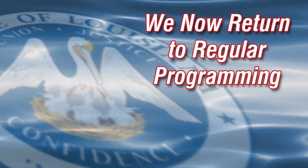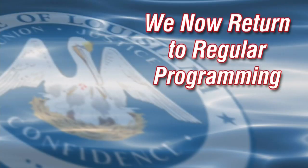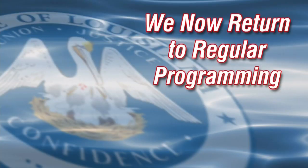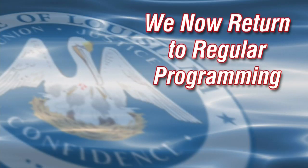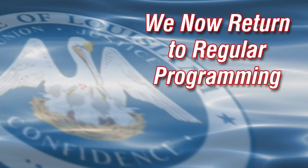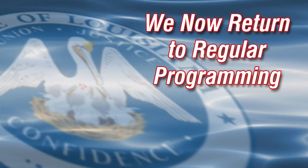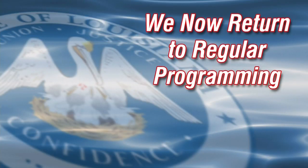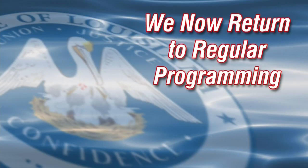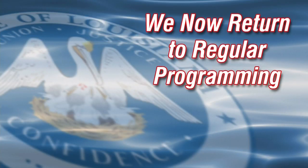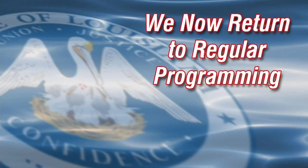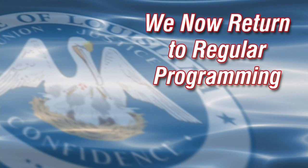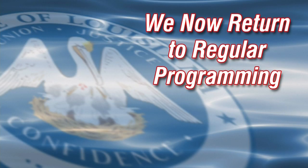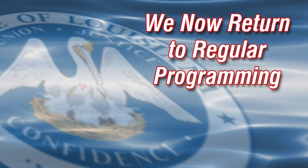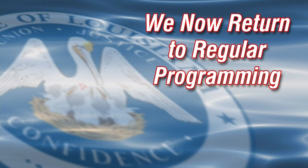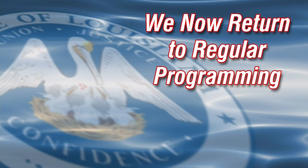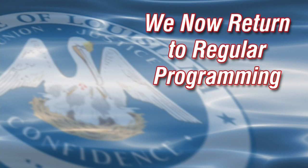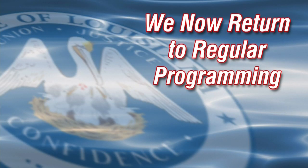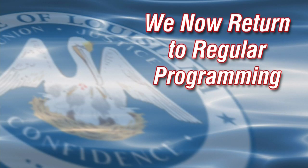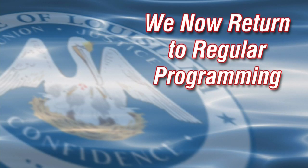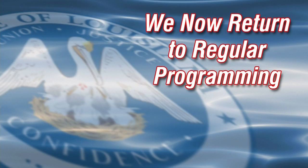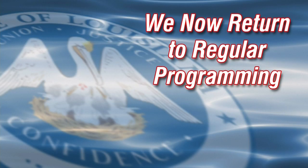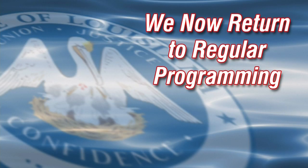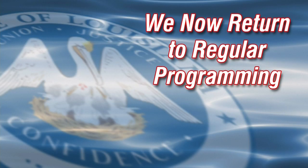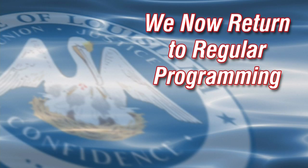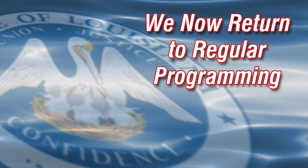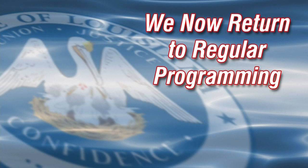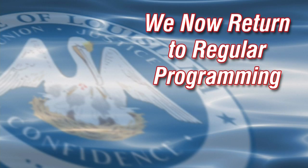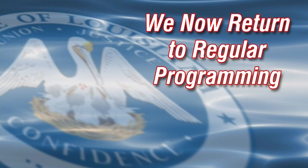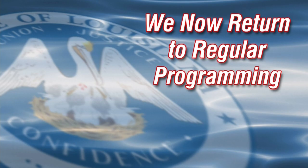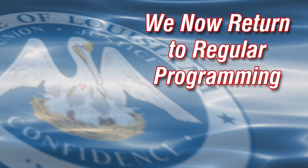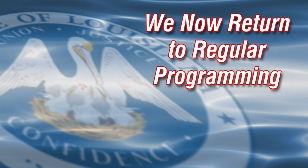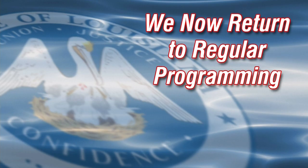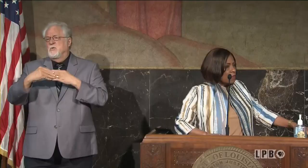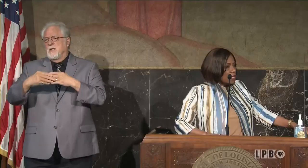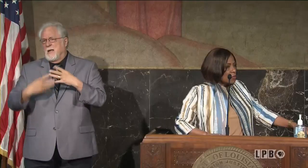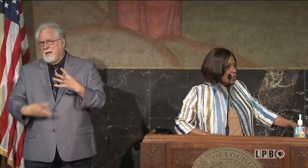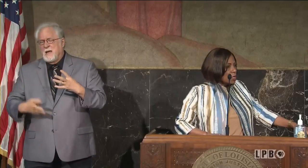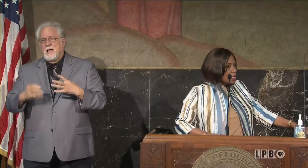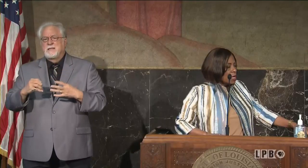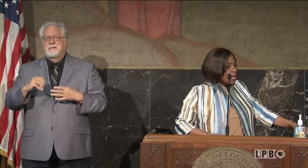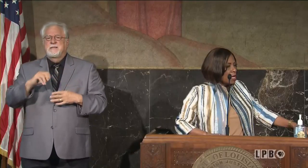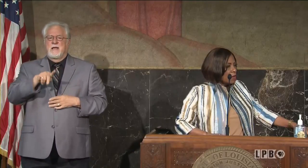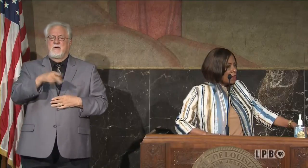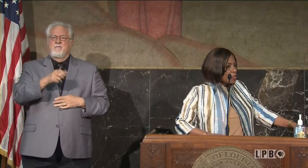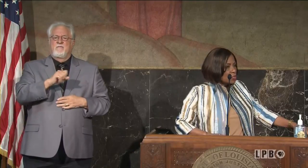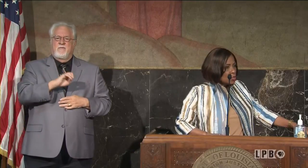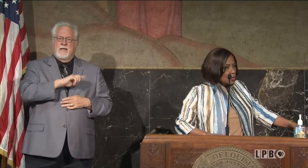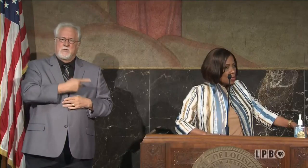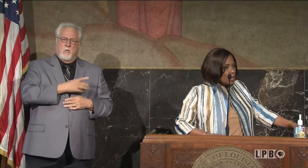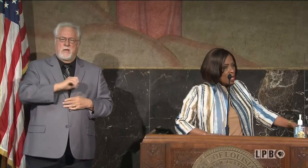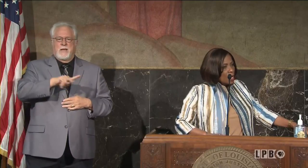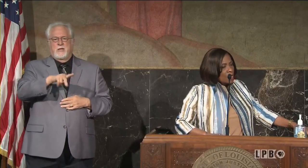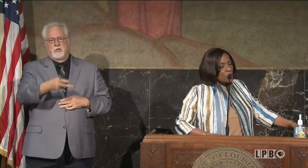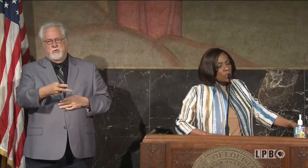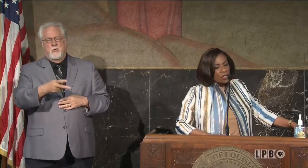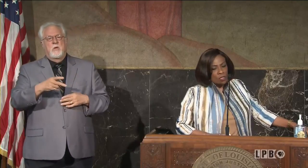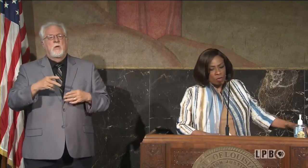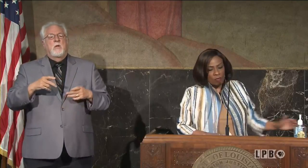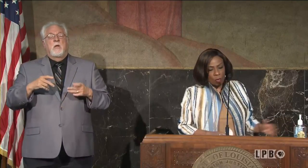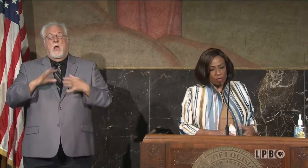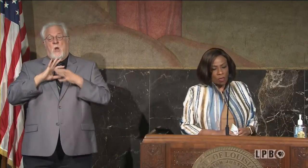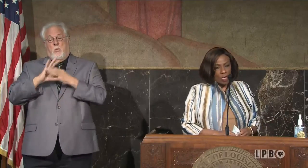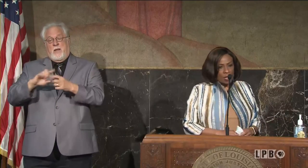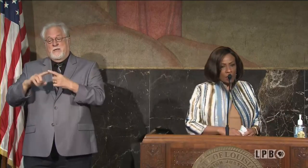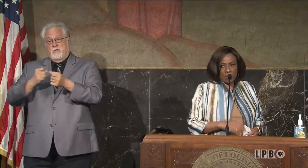I promise to take really good notes if we see anything. Then we're all set. Phase 1 and Phase 2. As it relates